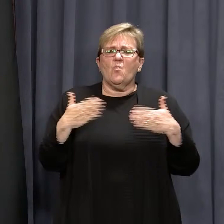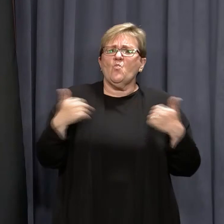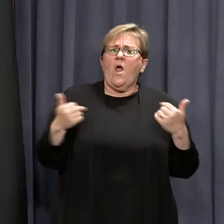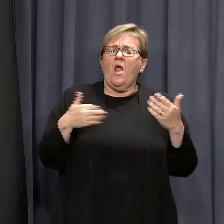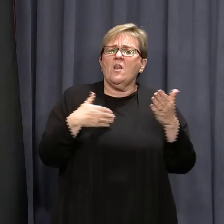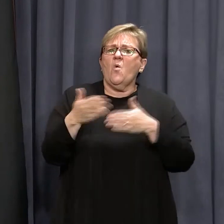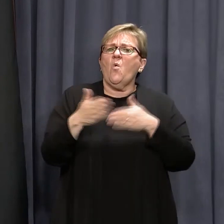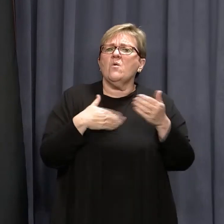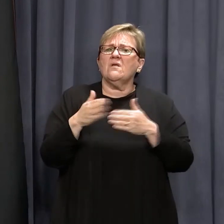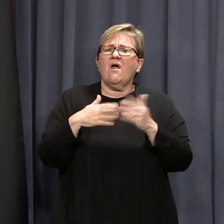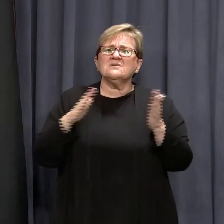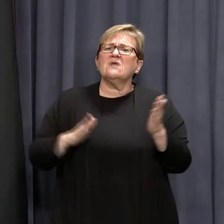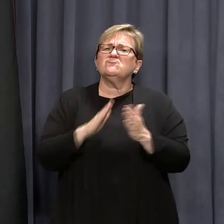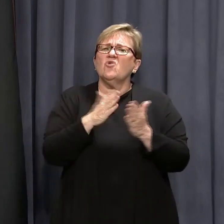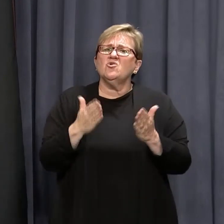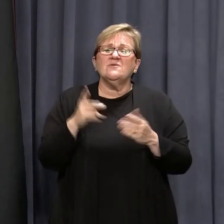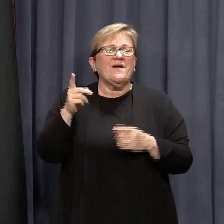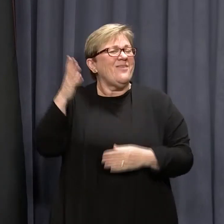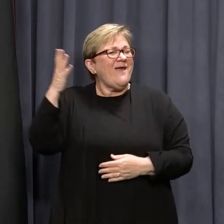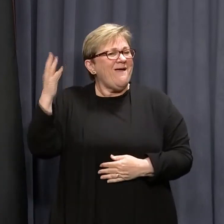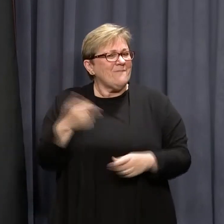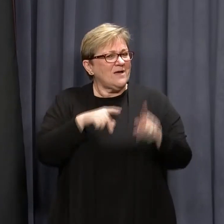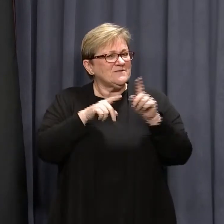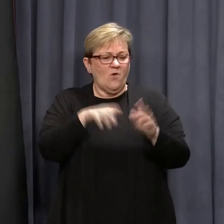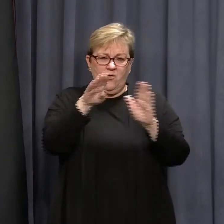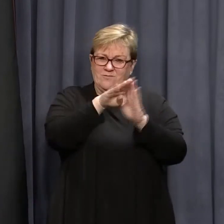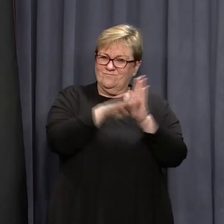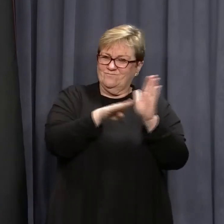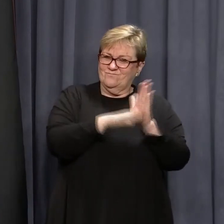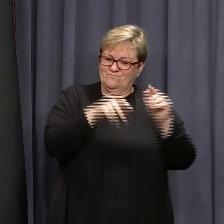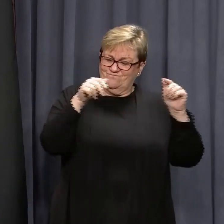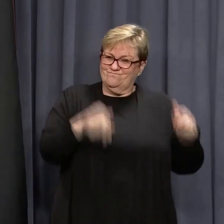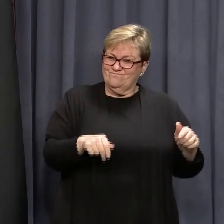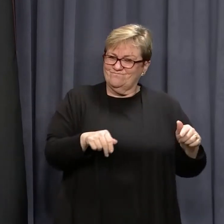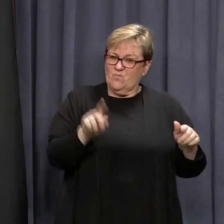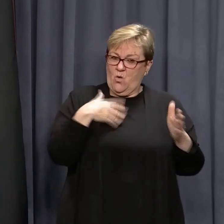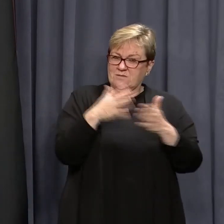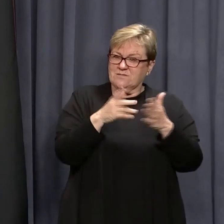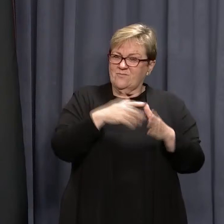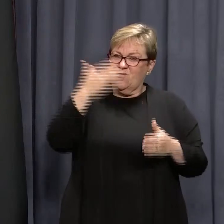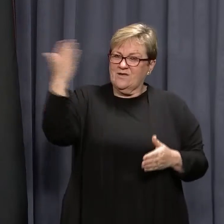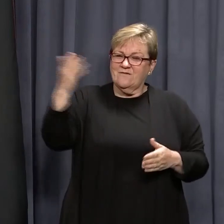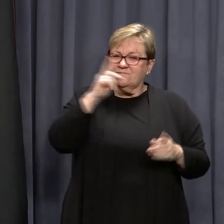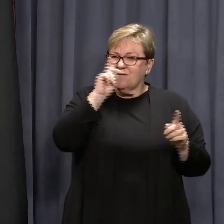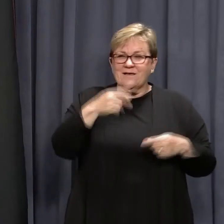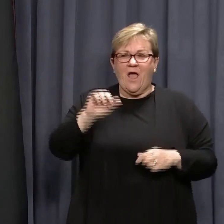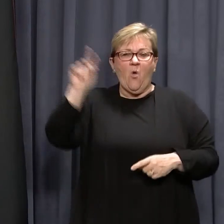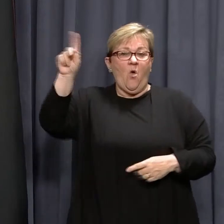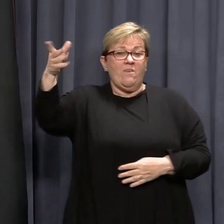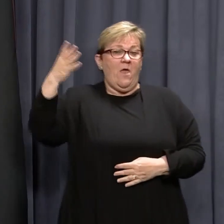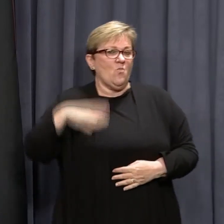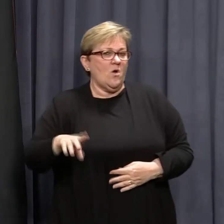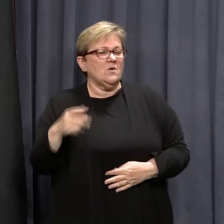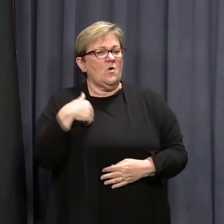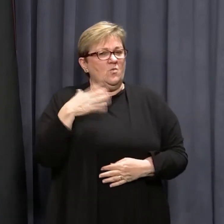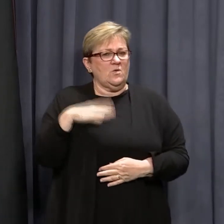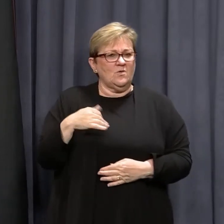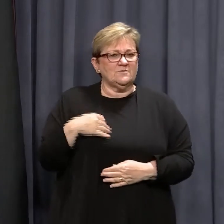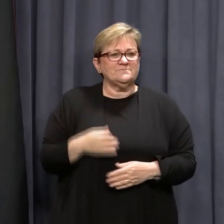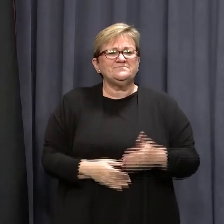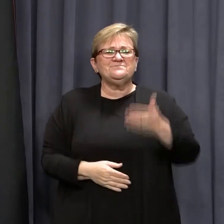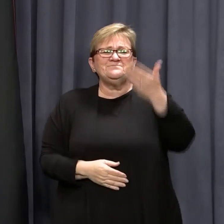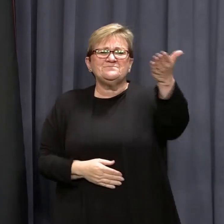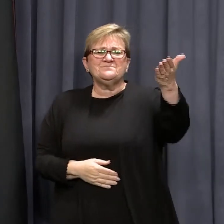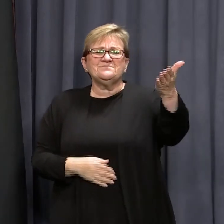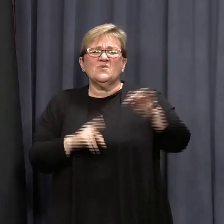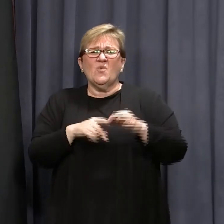organised approach, but they'll have to comply with the conditions that Western Australia put down. It won't be on their terms. Do you appreciate though that